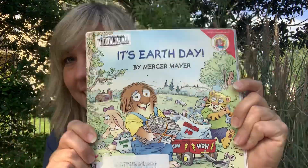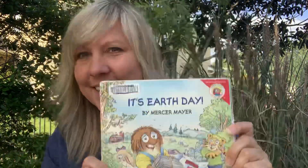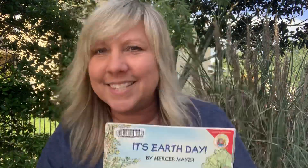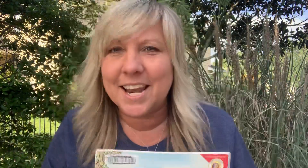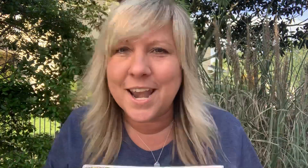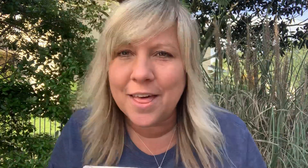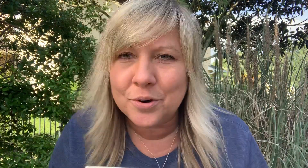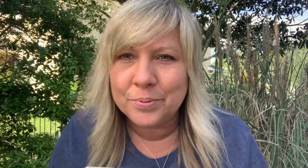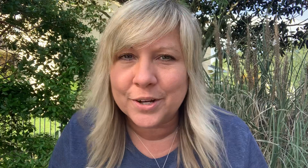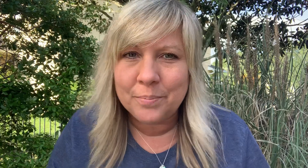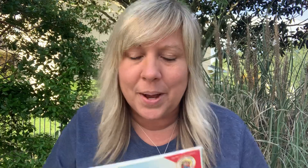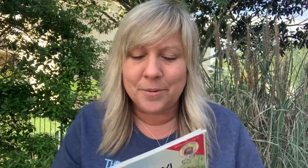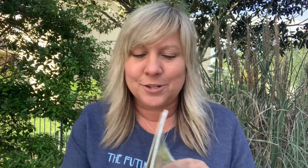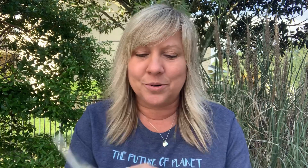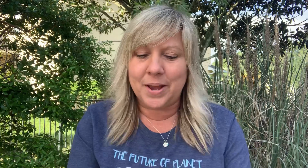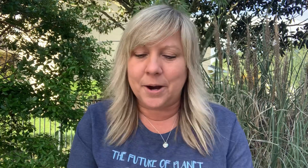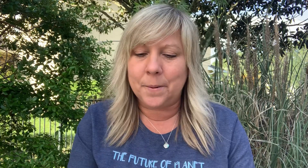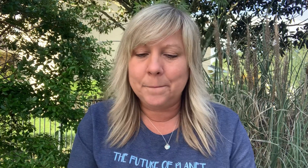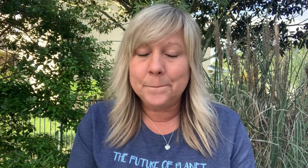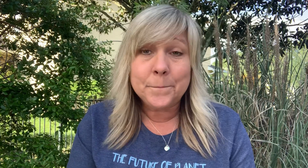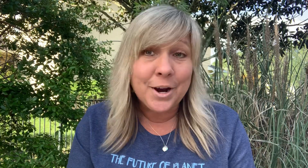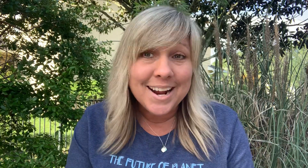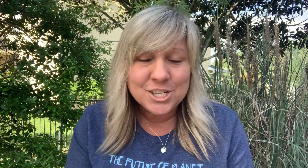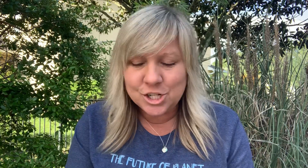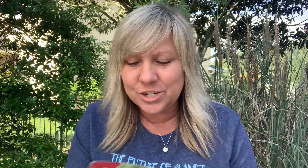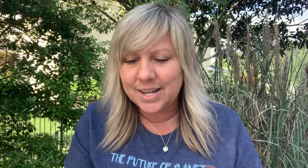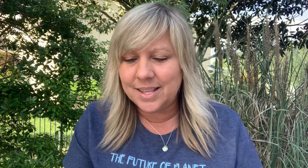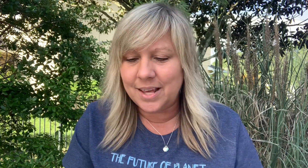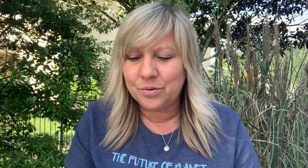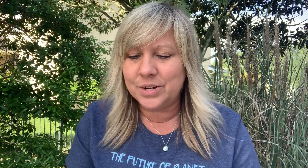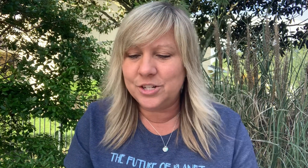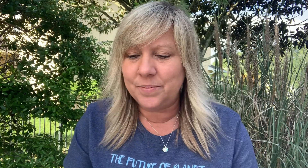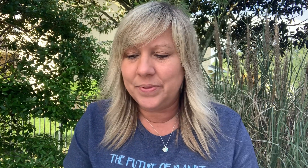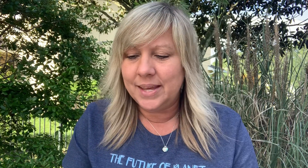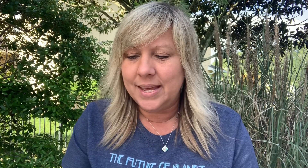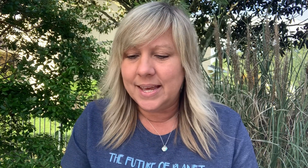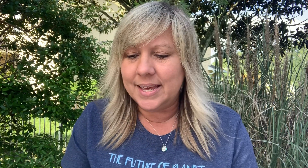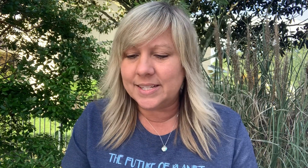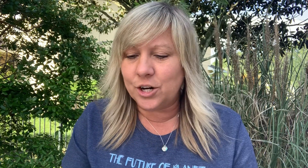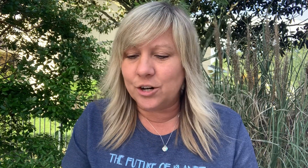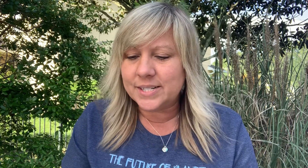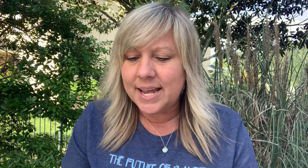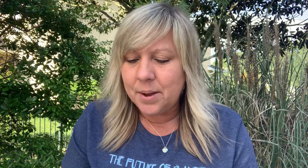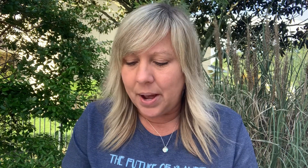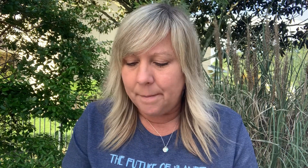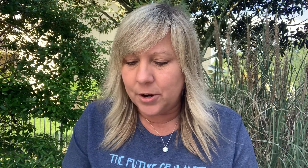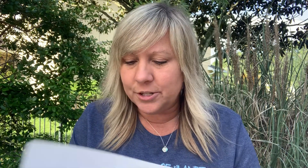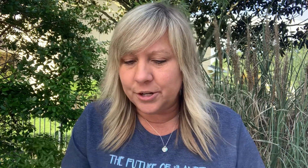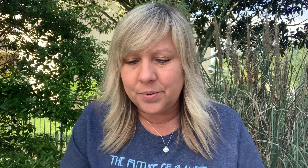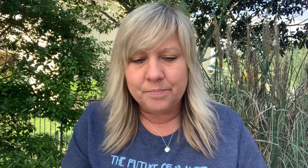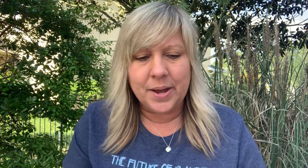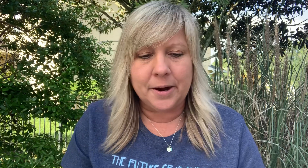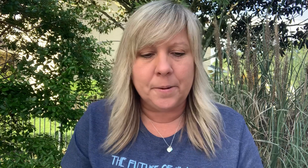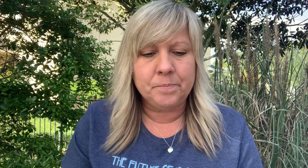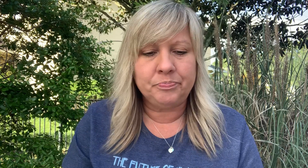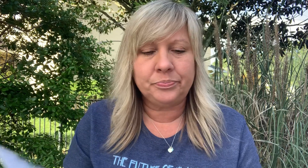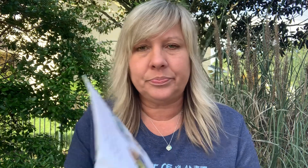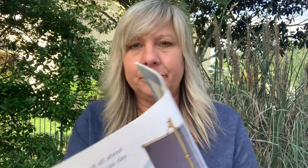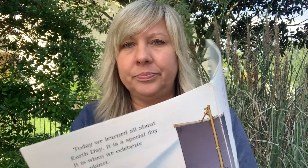it's another book by Mercer Mayer. Practice your sign language. It's Earth Day by Mercer Mayer.